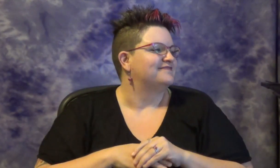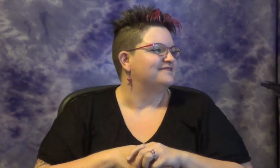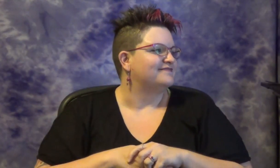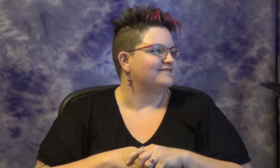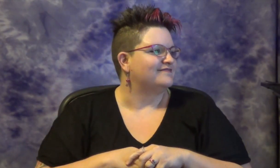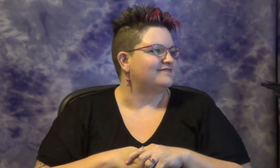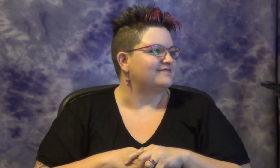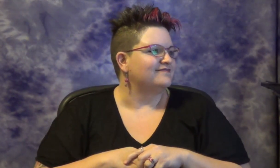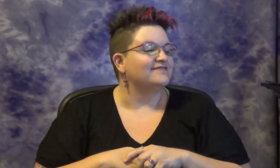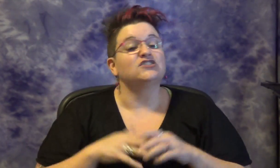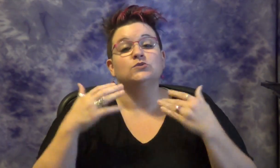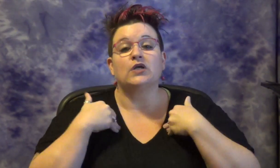family.